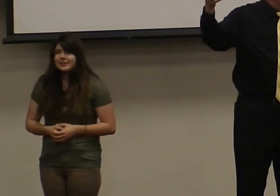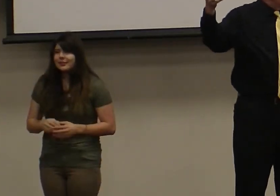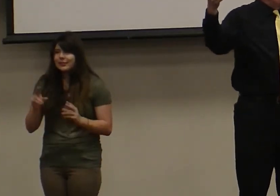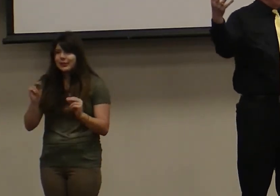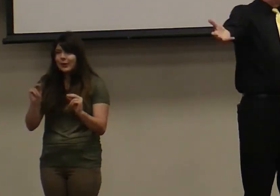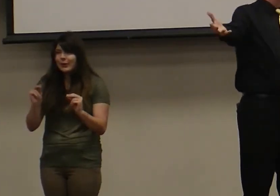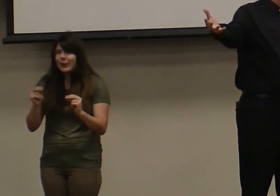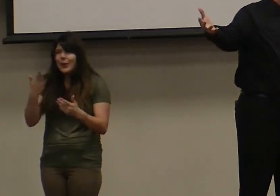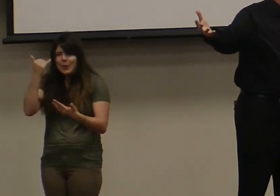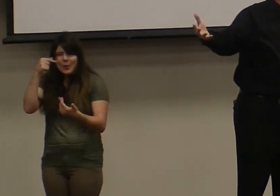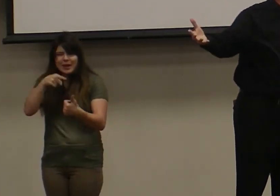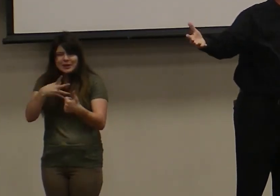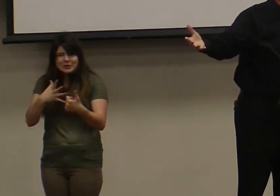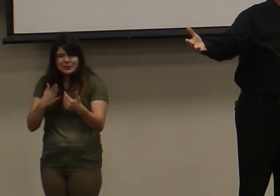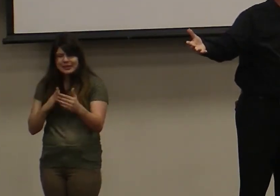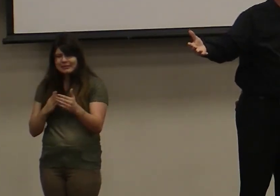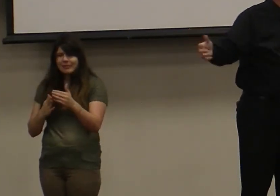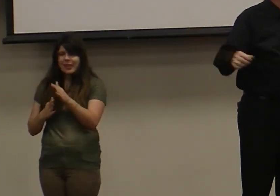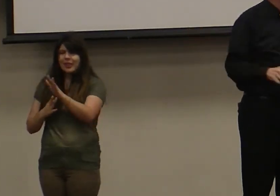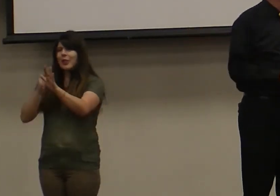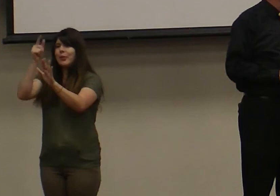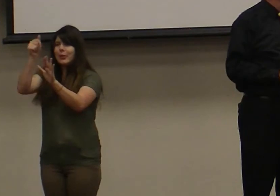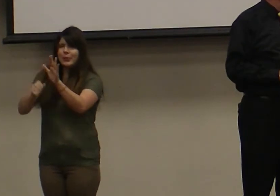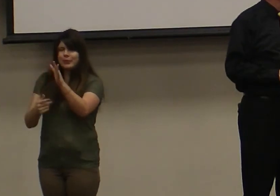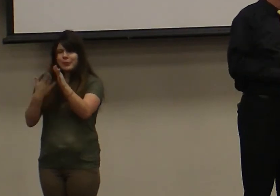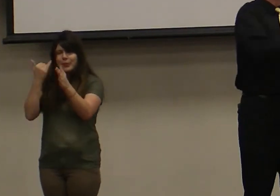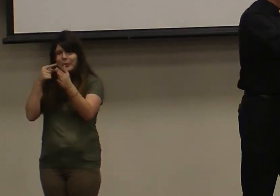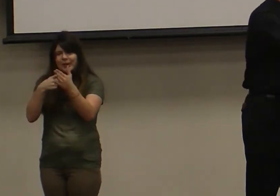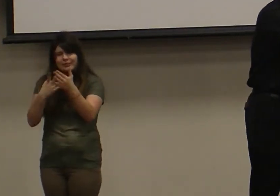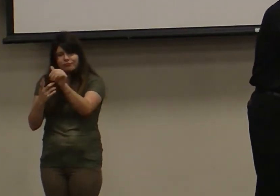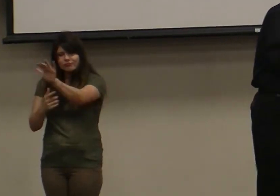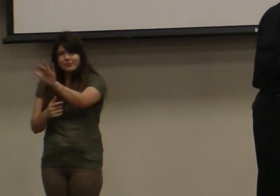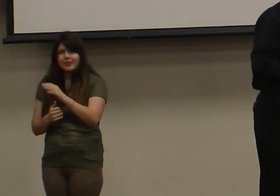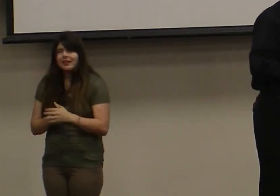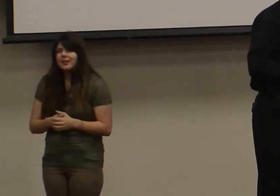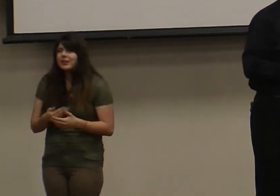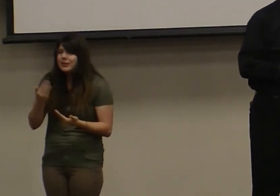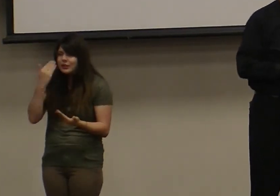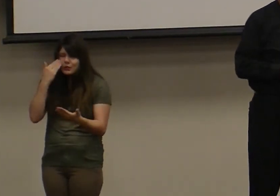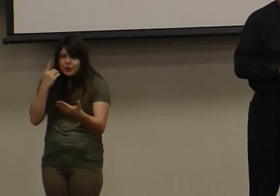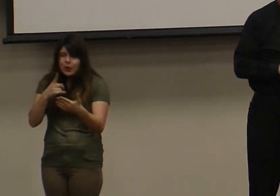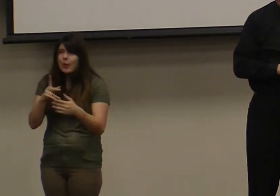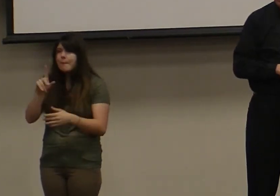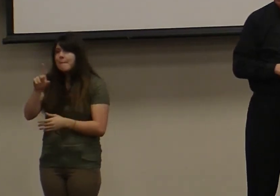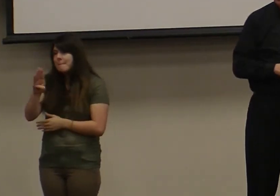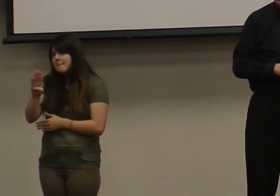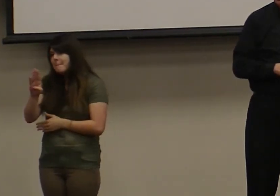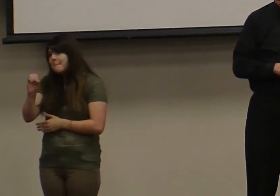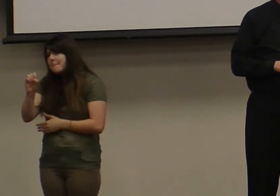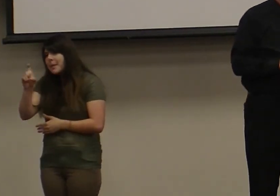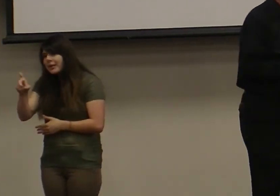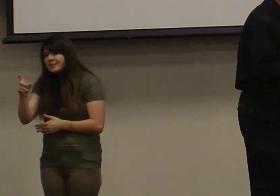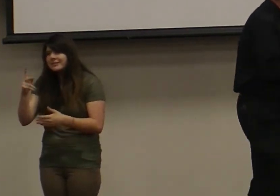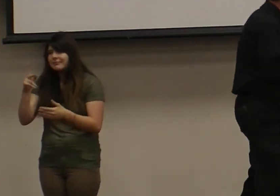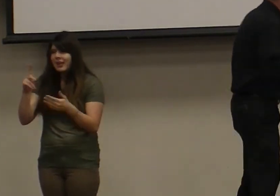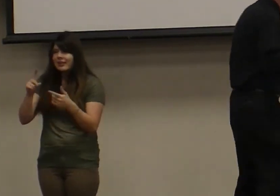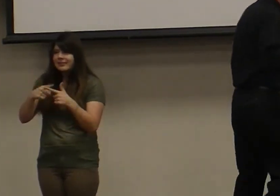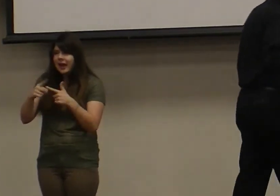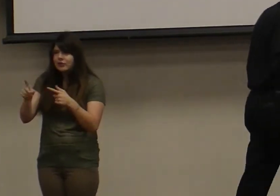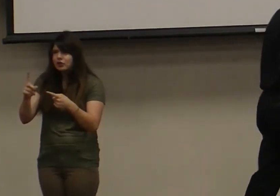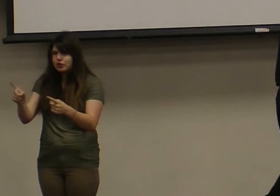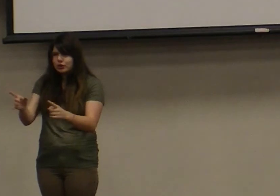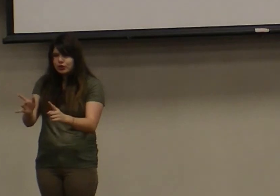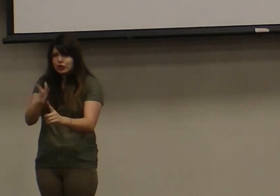Why did you get in the way? Don't you know box knives are sharp? Don't you know